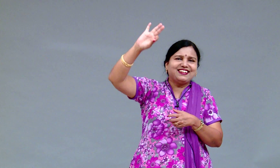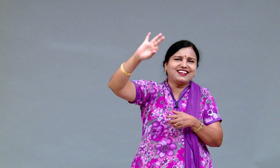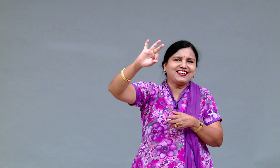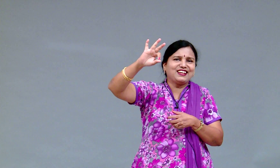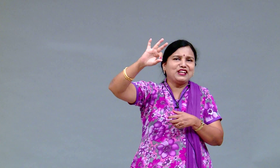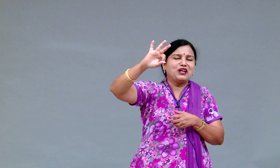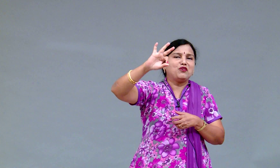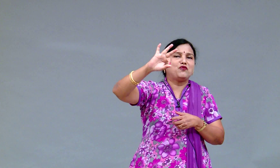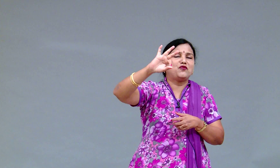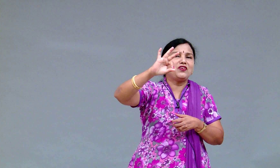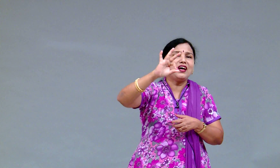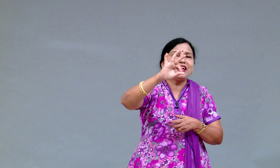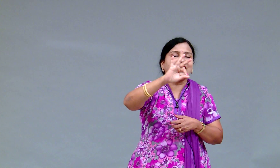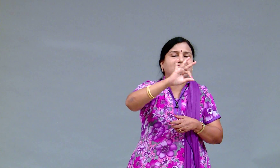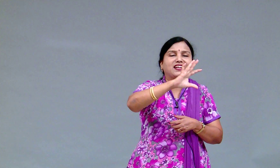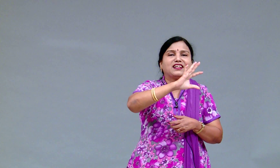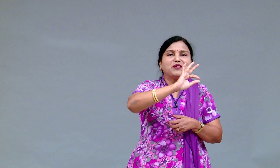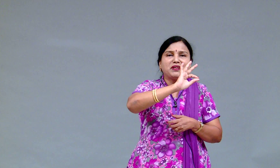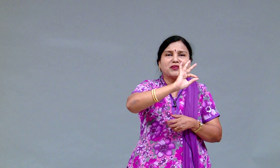la, flying and coming.